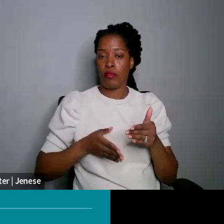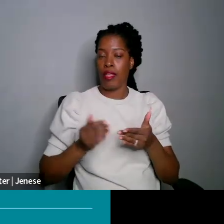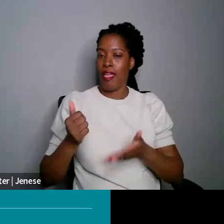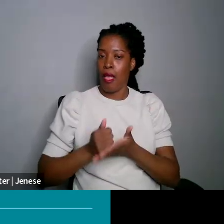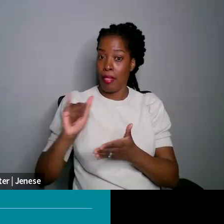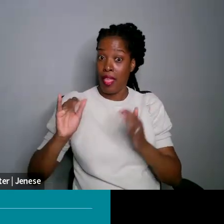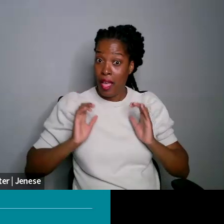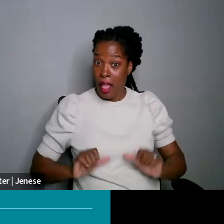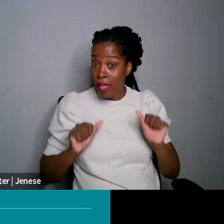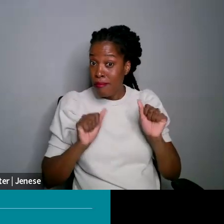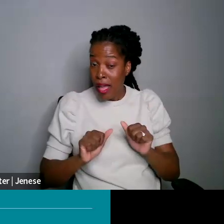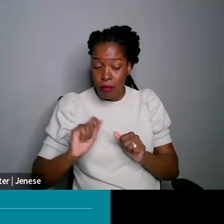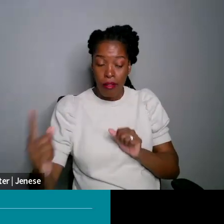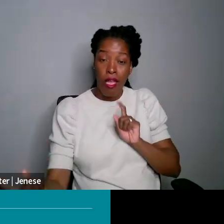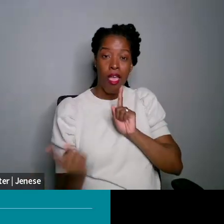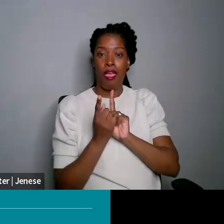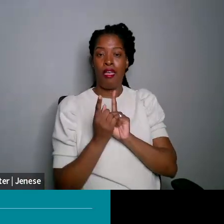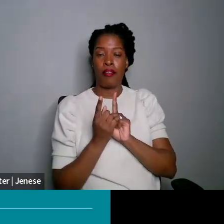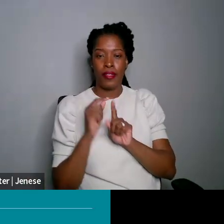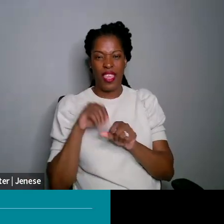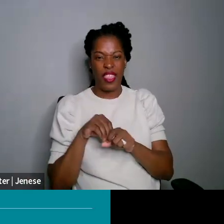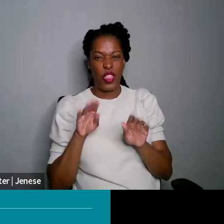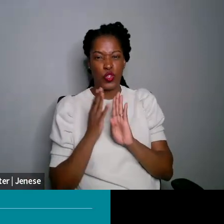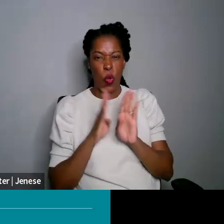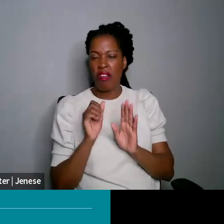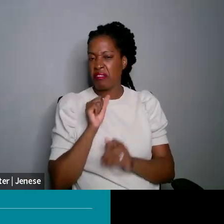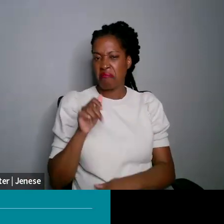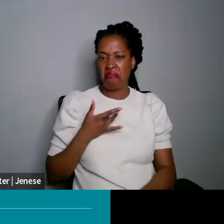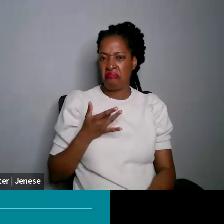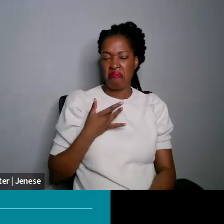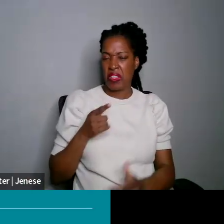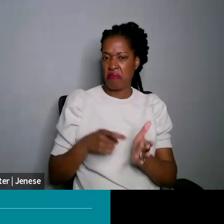think that you don't need, it's not necessary to use those tools.